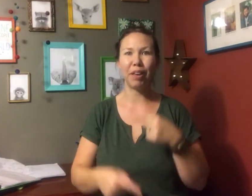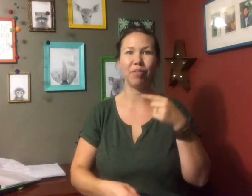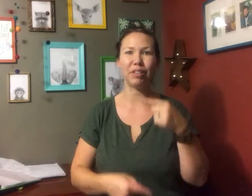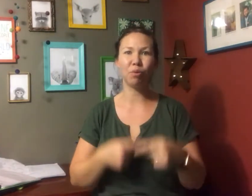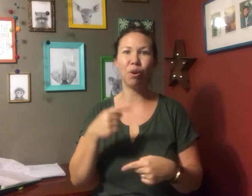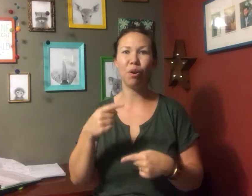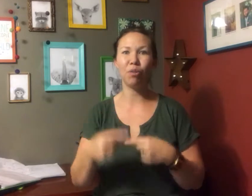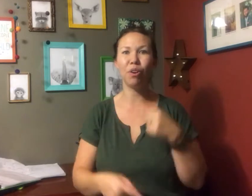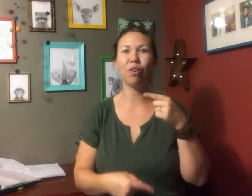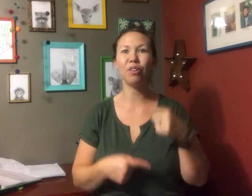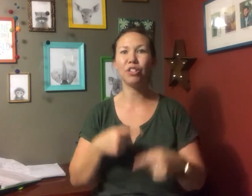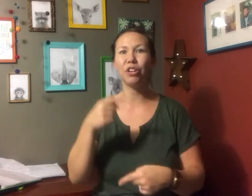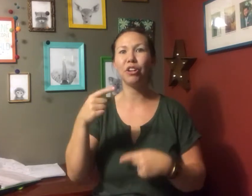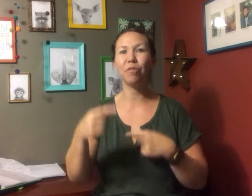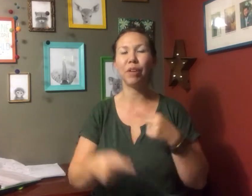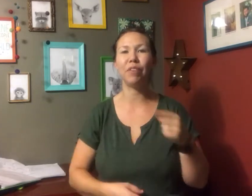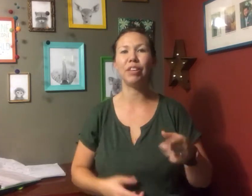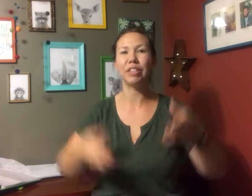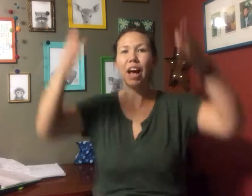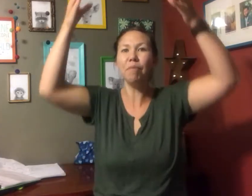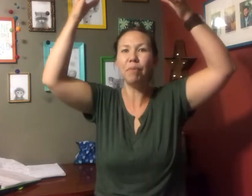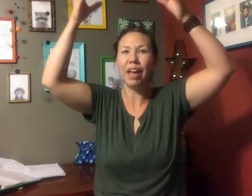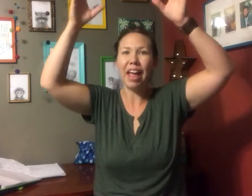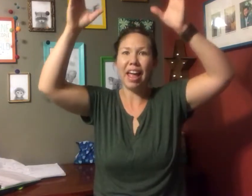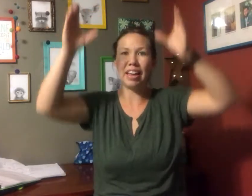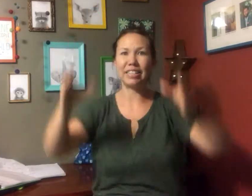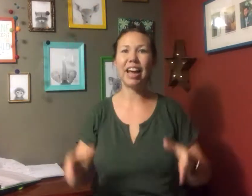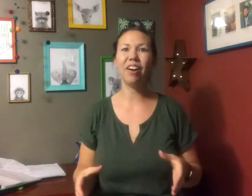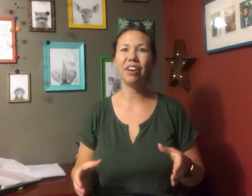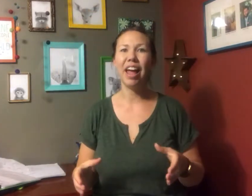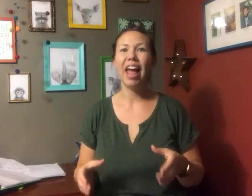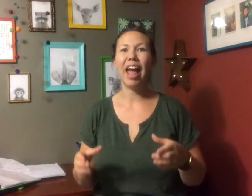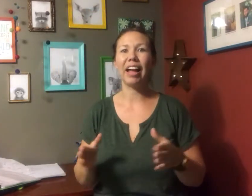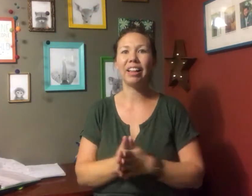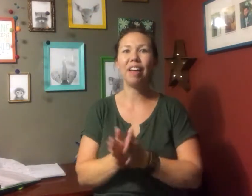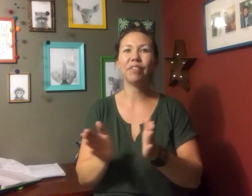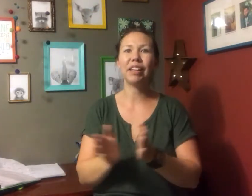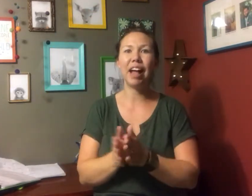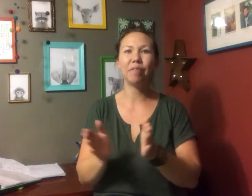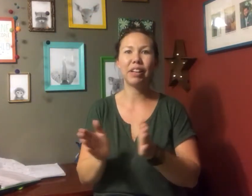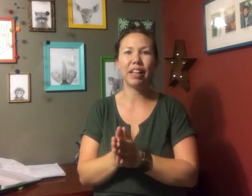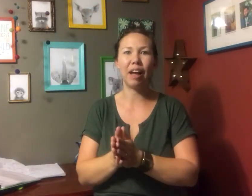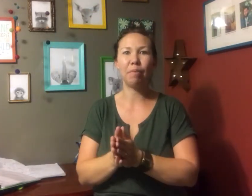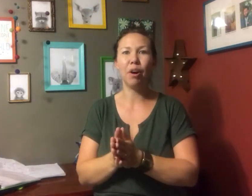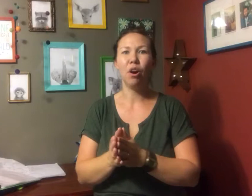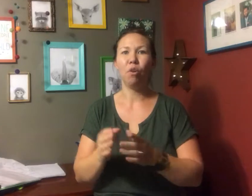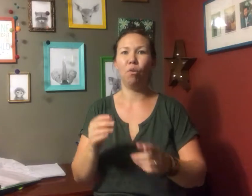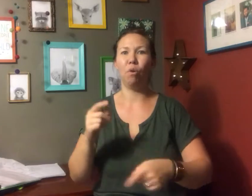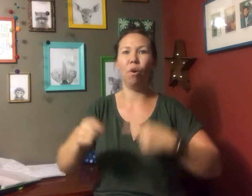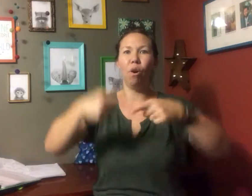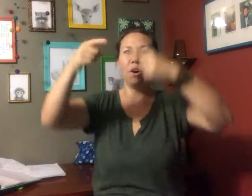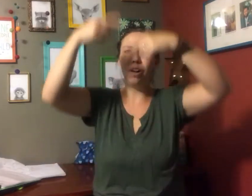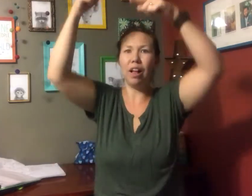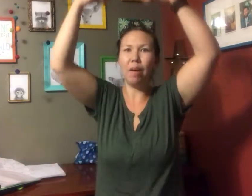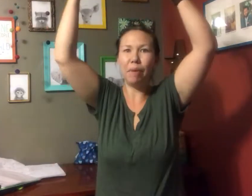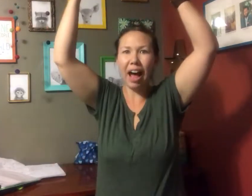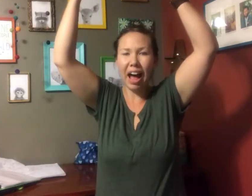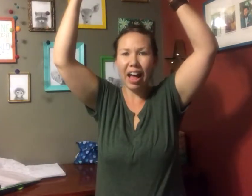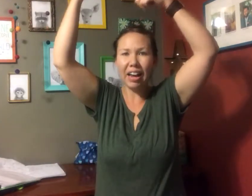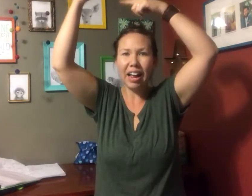babies. Roll, roll, sugar babies. Up and down and clap, clap, clap. Roll up high